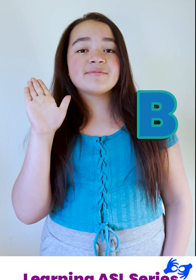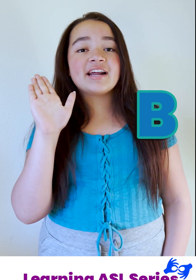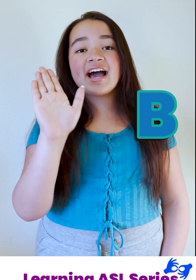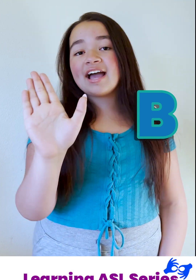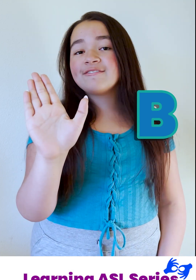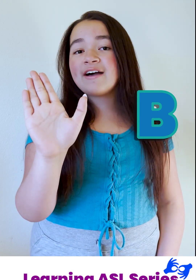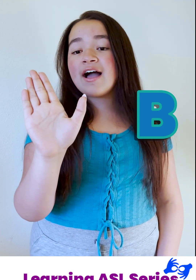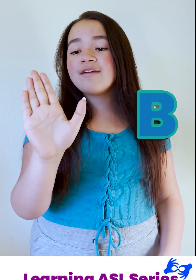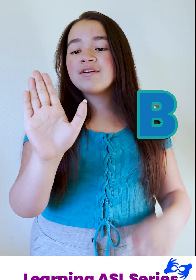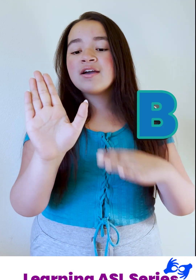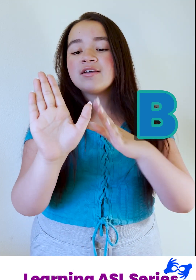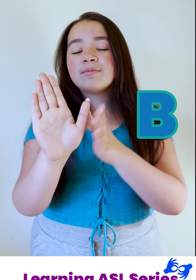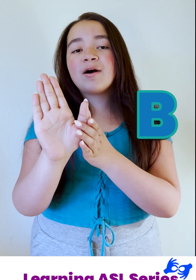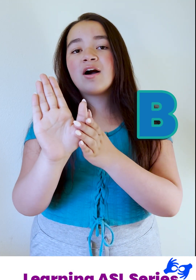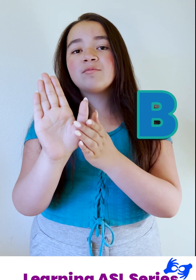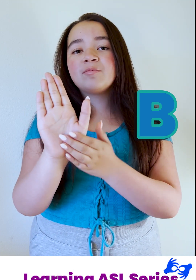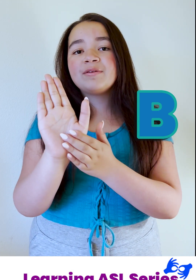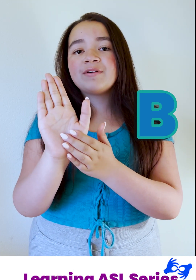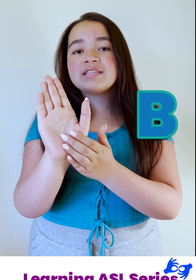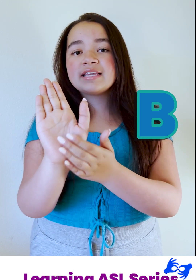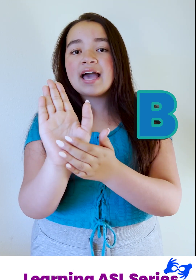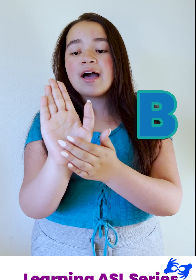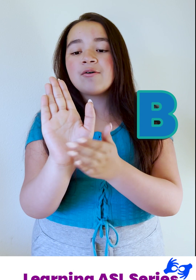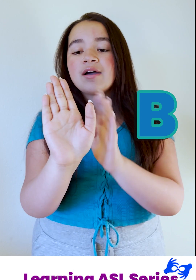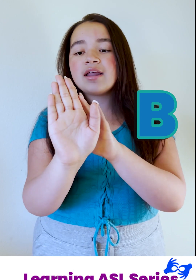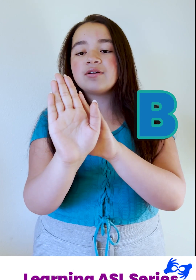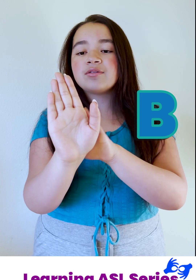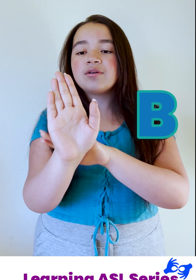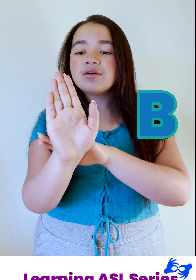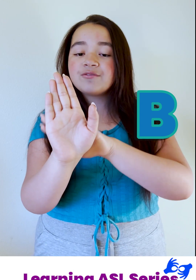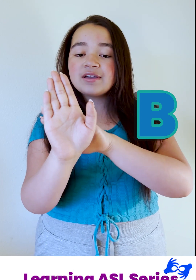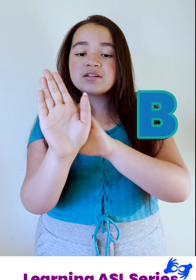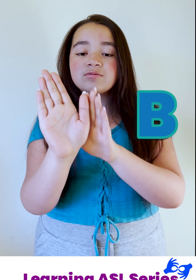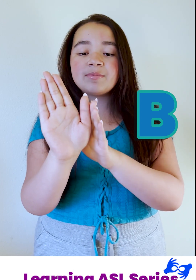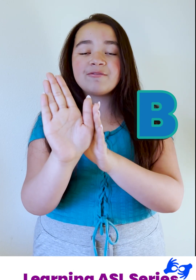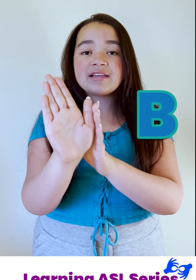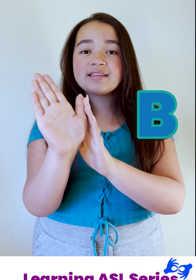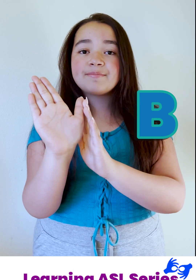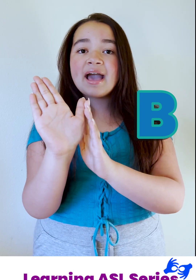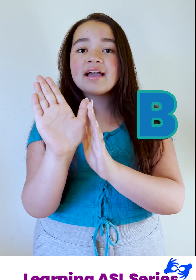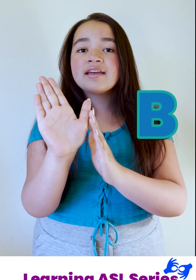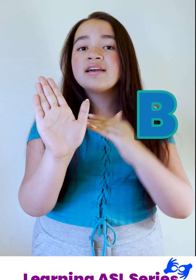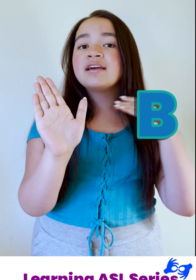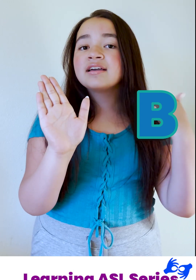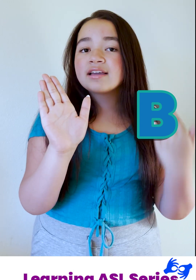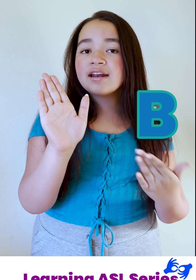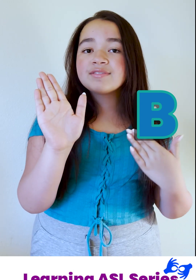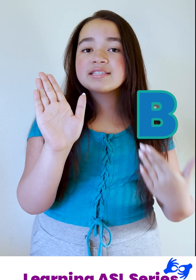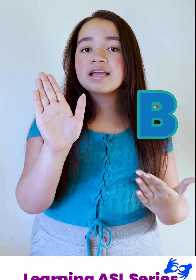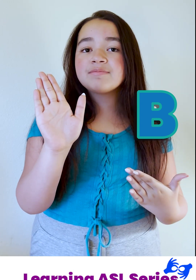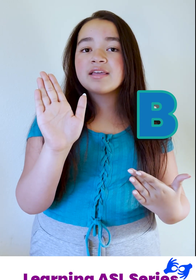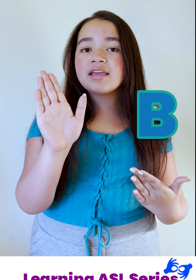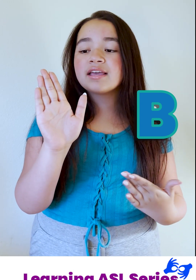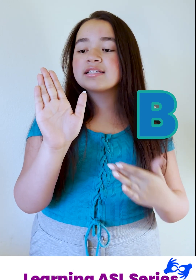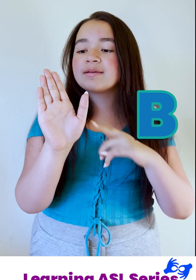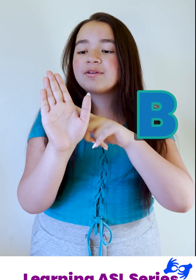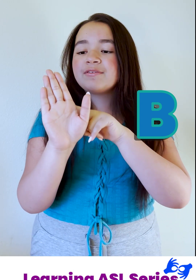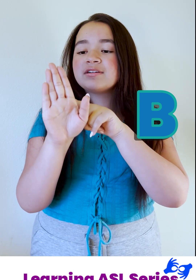a high five, your palm would be facing out and your fingers would be facing back. Kind of the same thing, except your fingers are